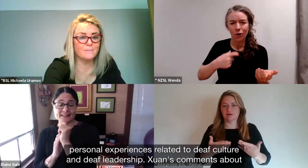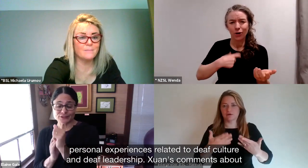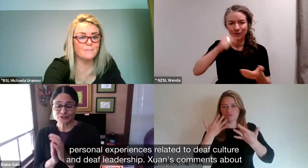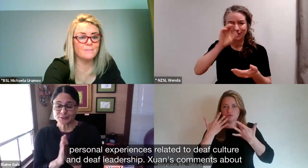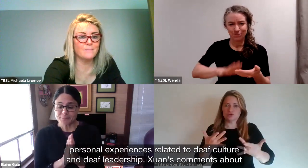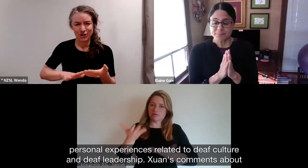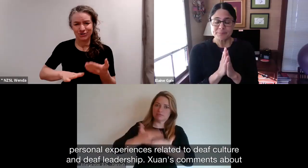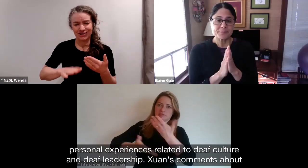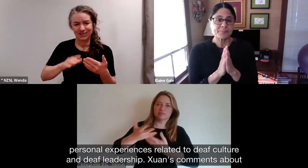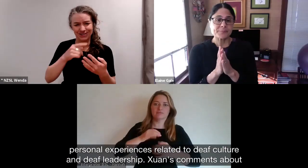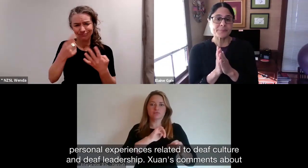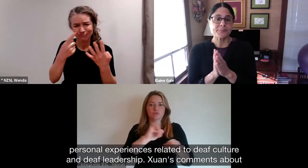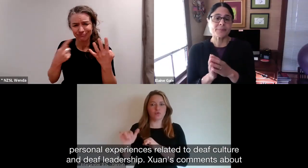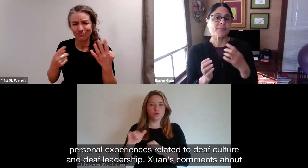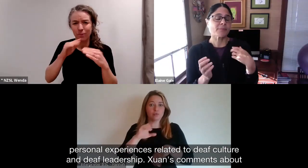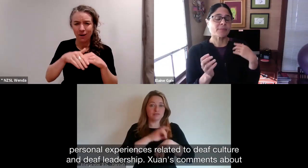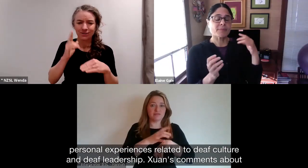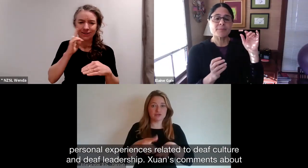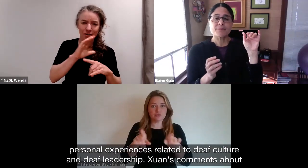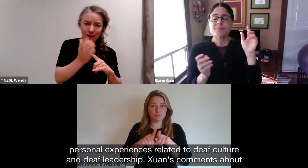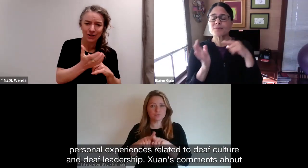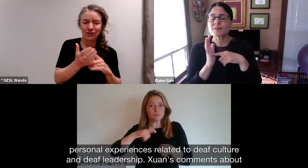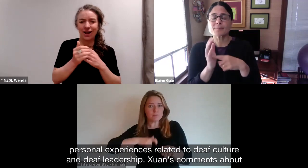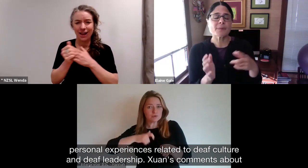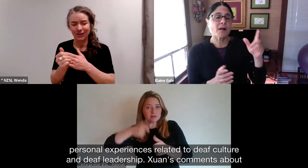experiences related to deaf culture and deaf leadership.